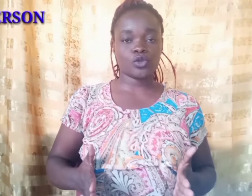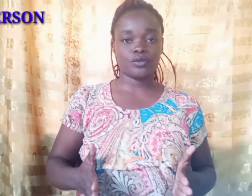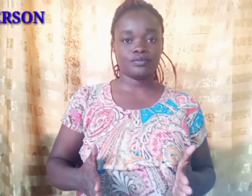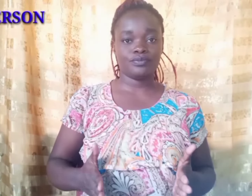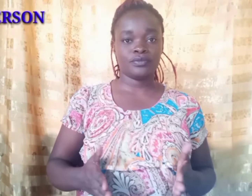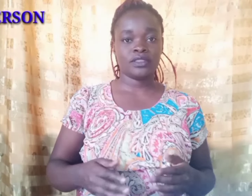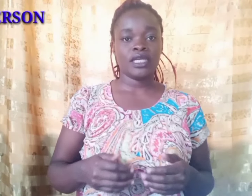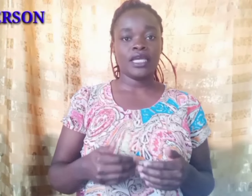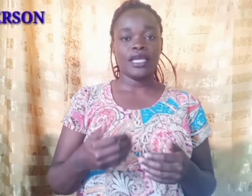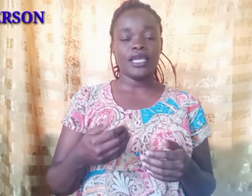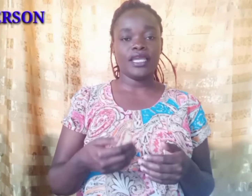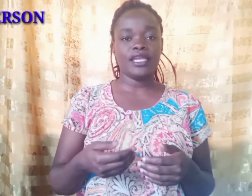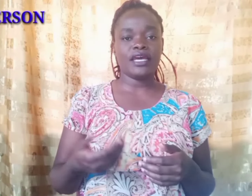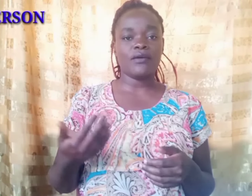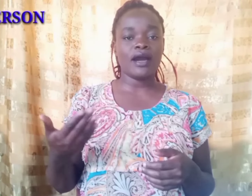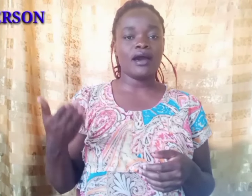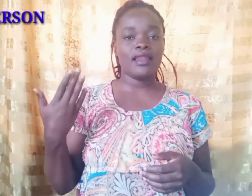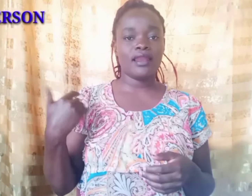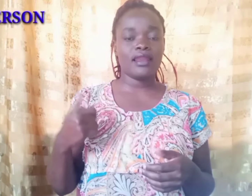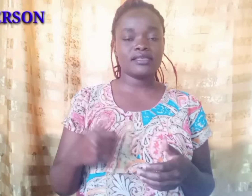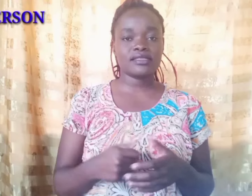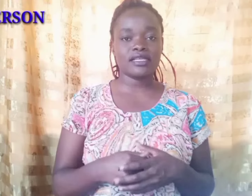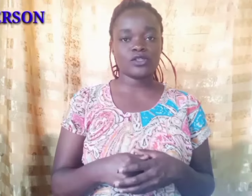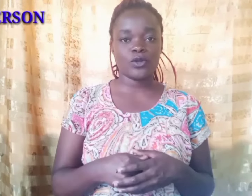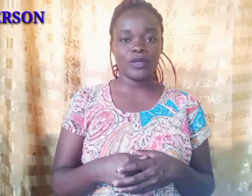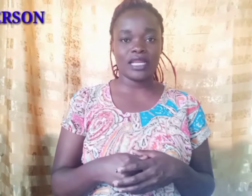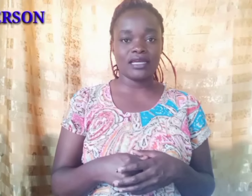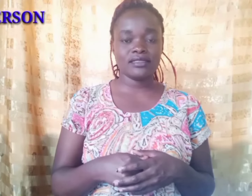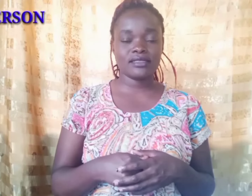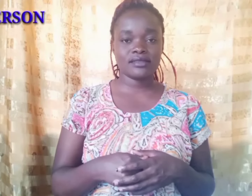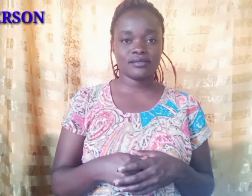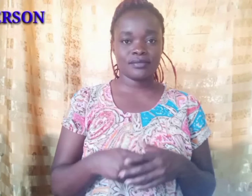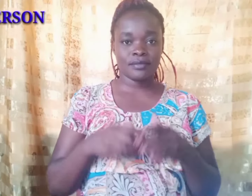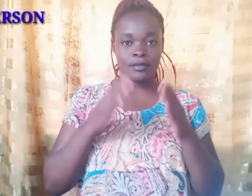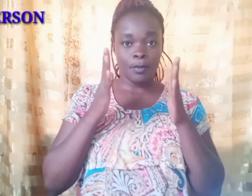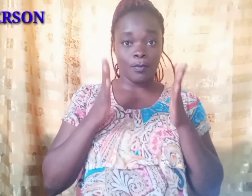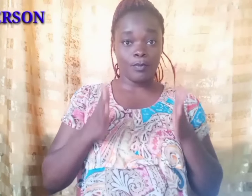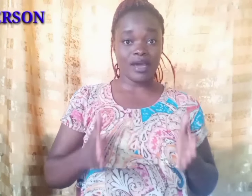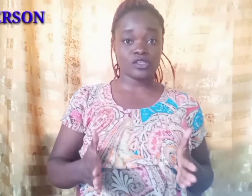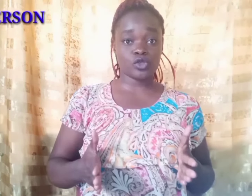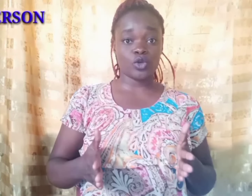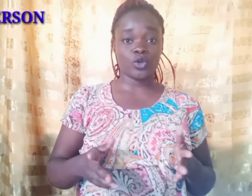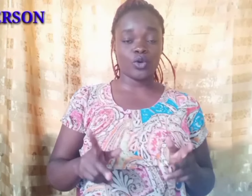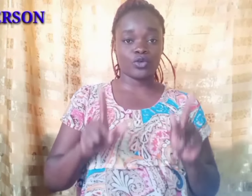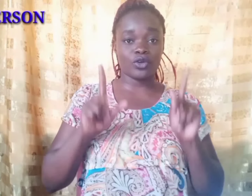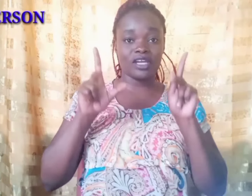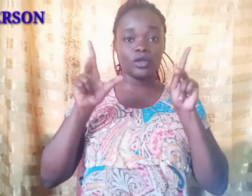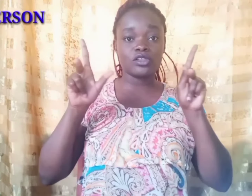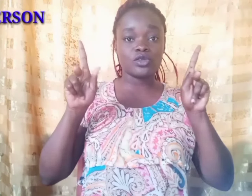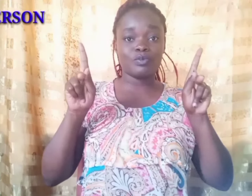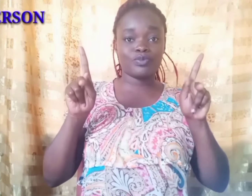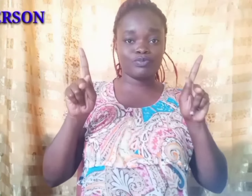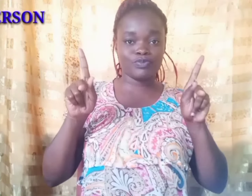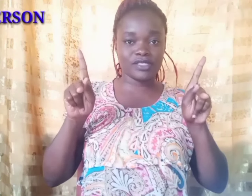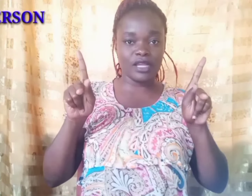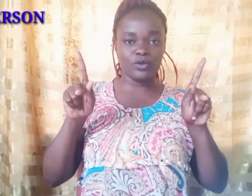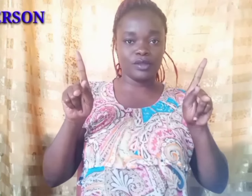Person. In our last lesson, we learned person, or you can also sign with